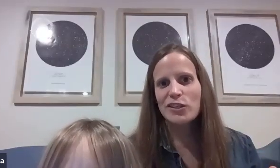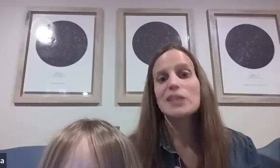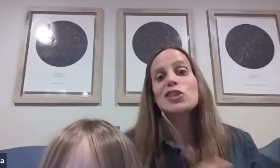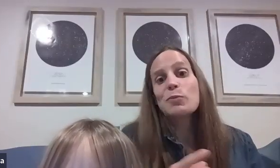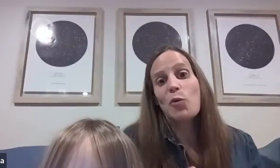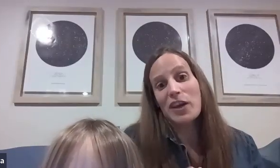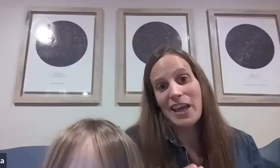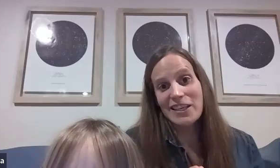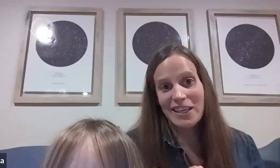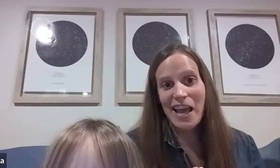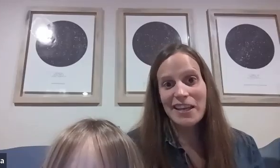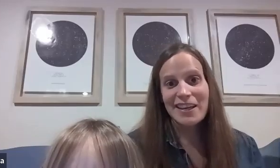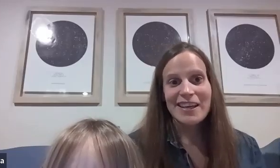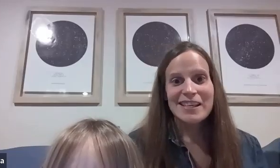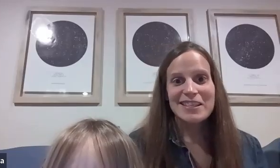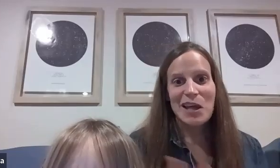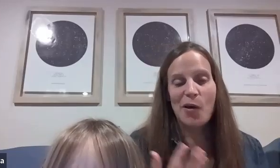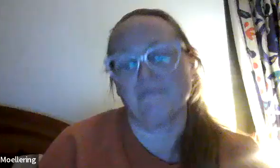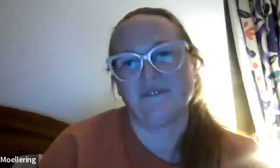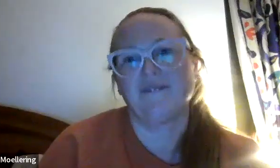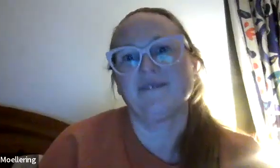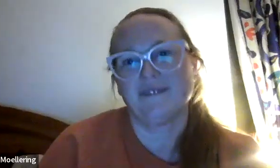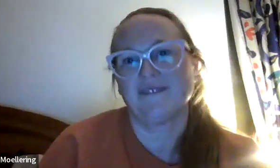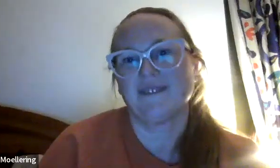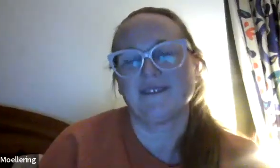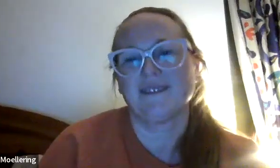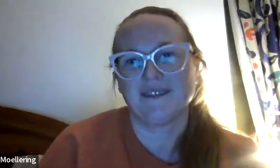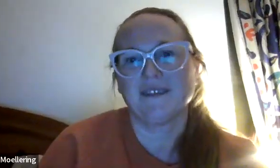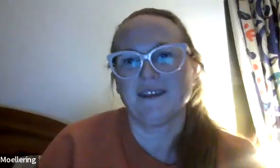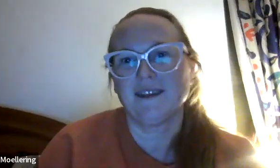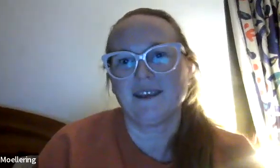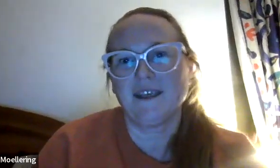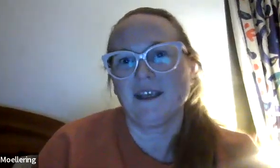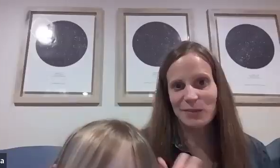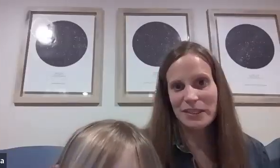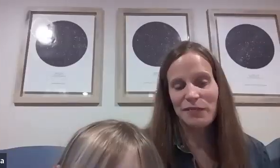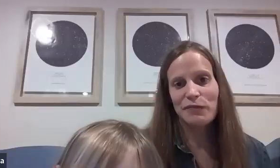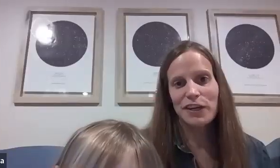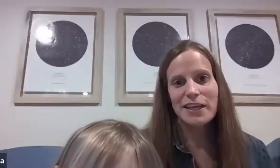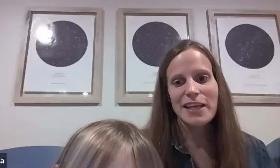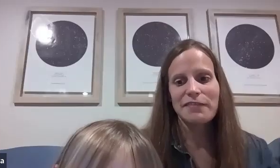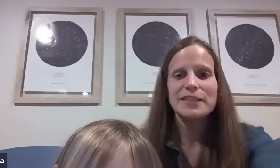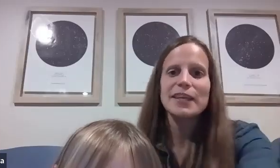then she'll be more engaged again. So if you have anything specific for kids, I've seen